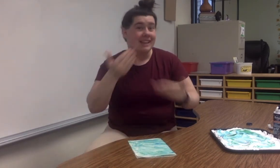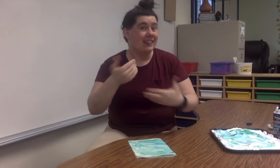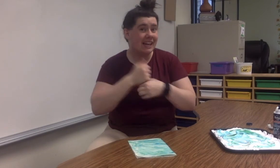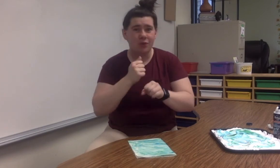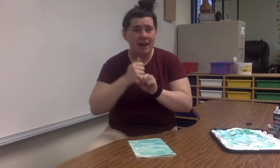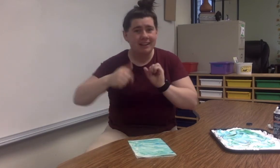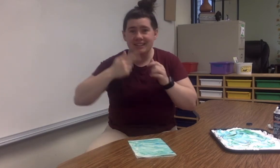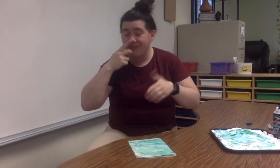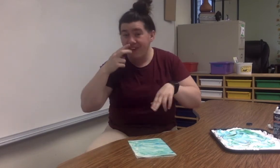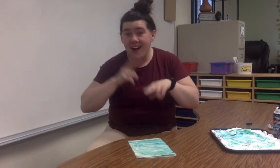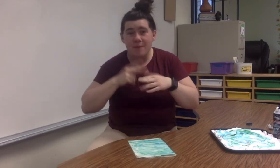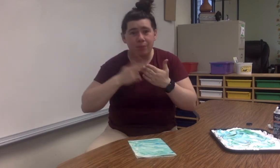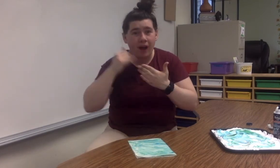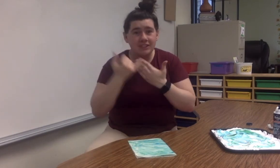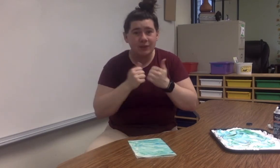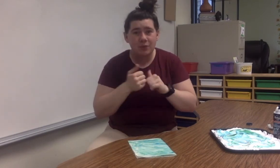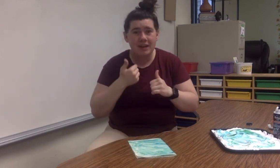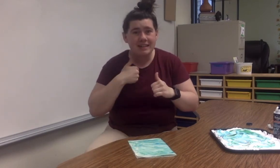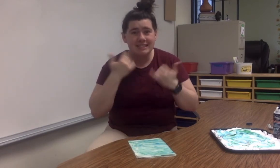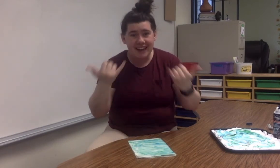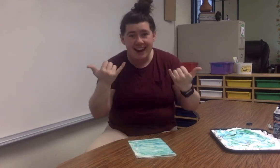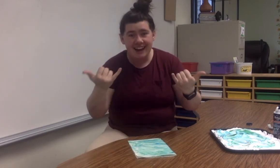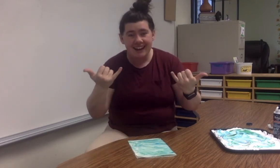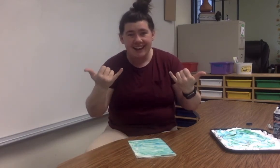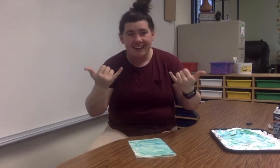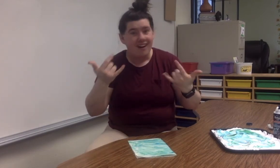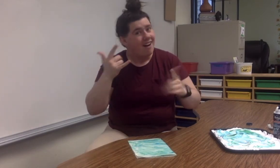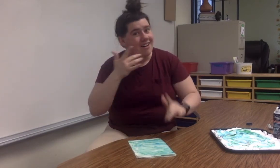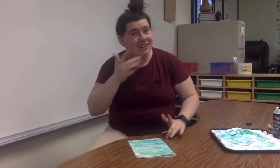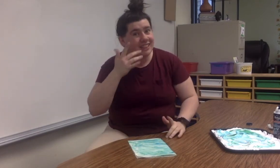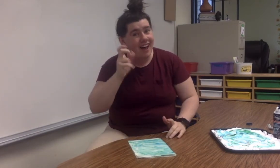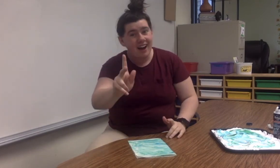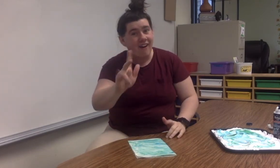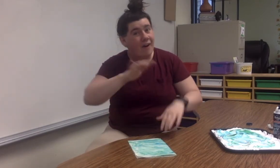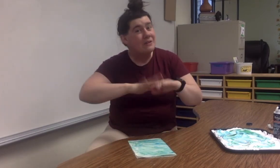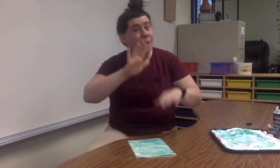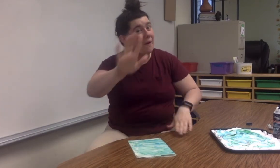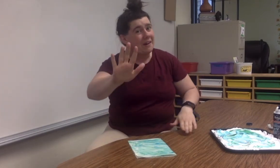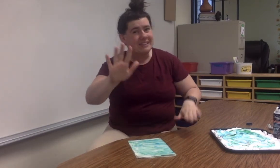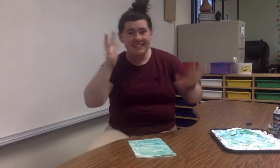Thanks for making this fun project with me today. Good luck on yours.